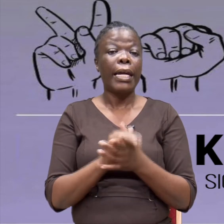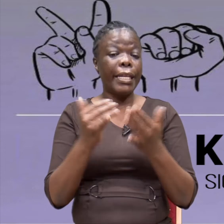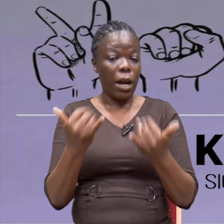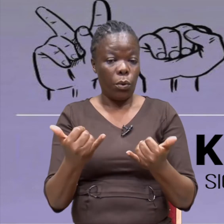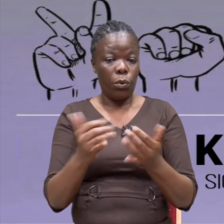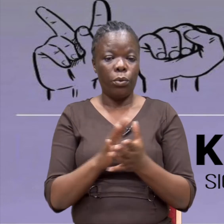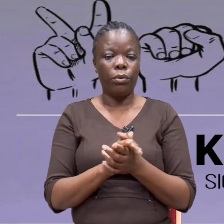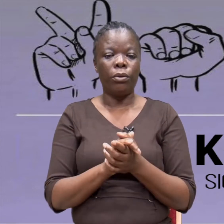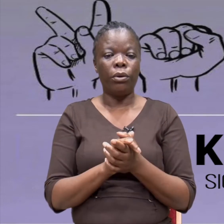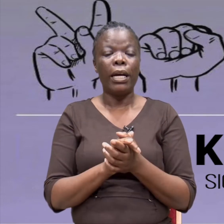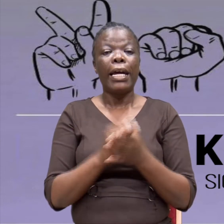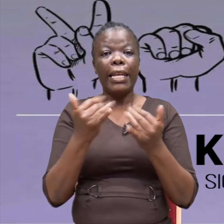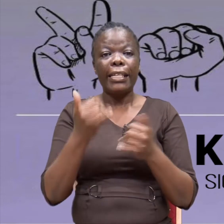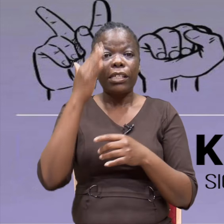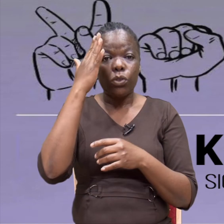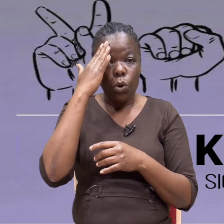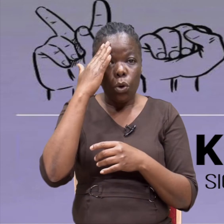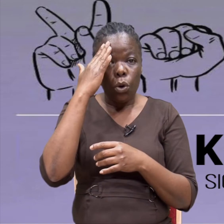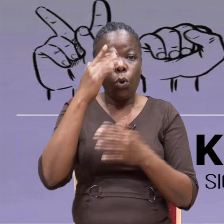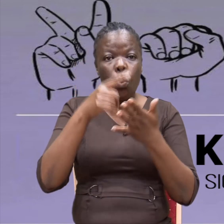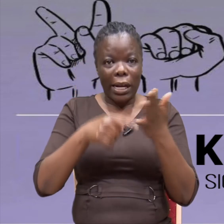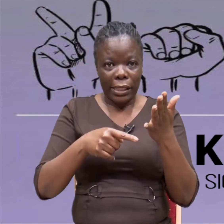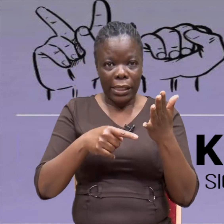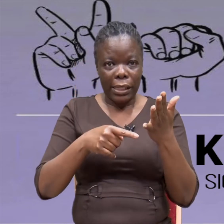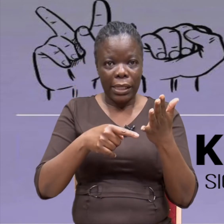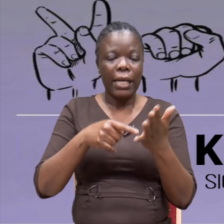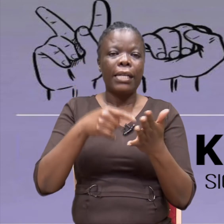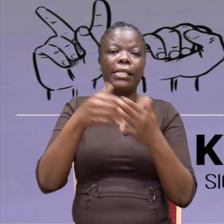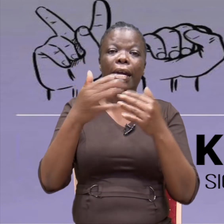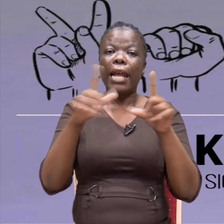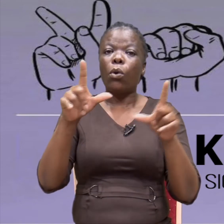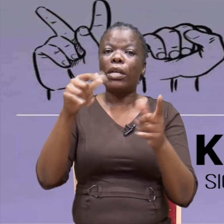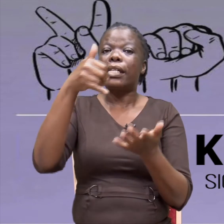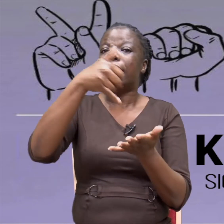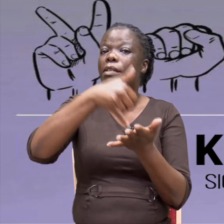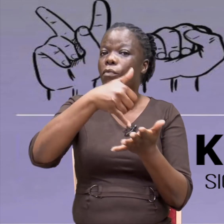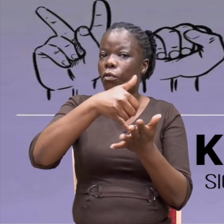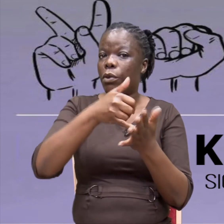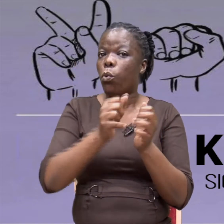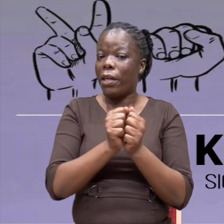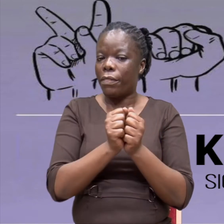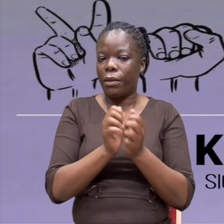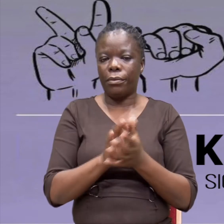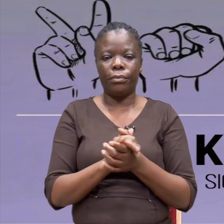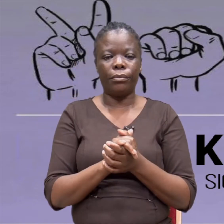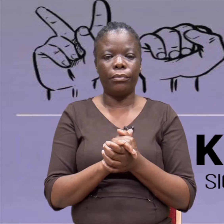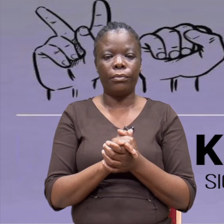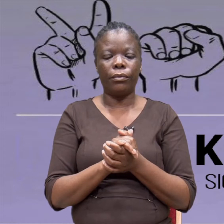Now, let us know what sign language is involved with.